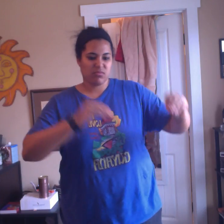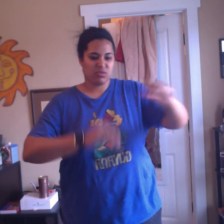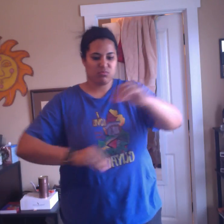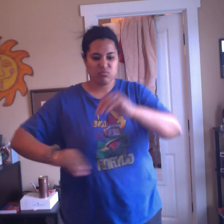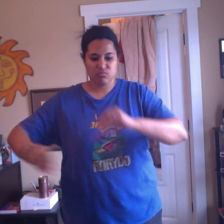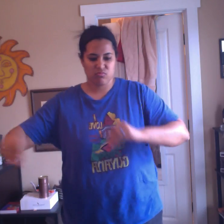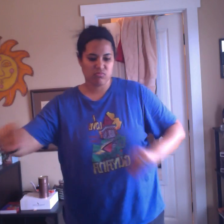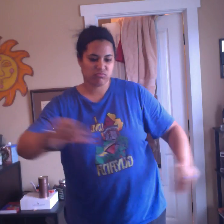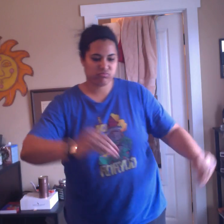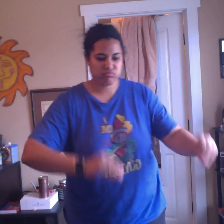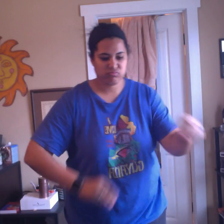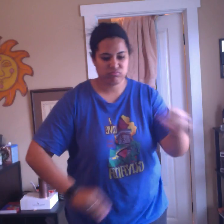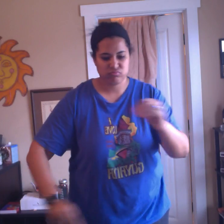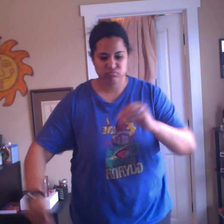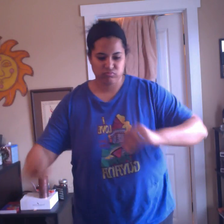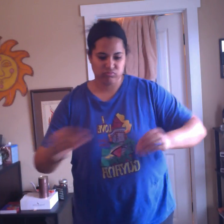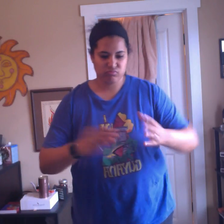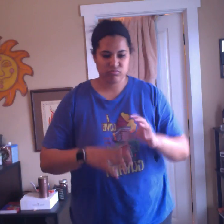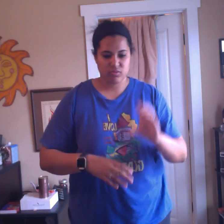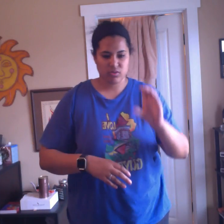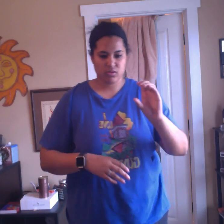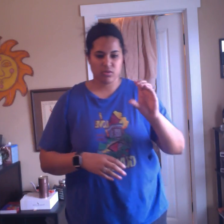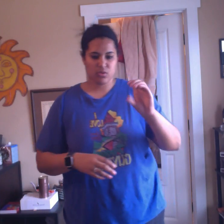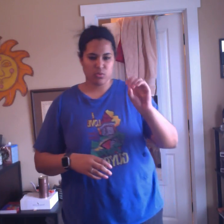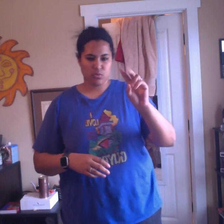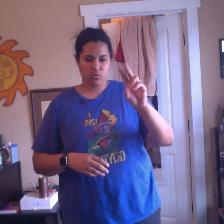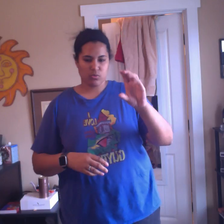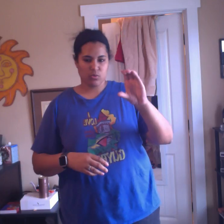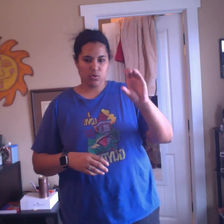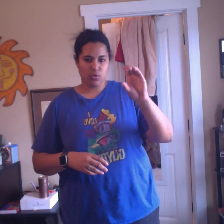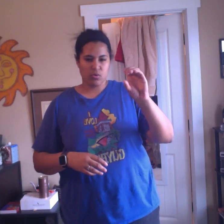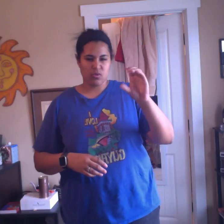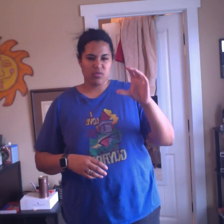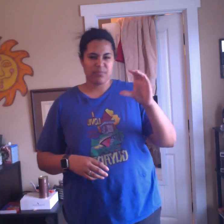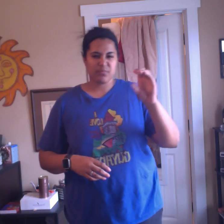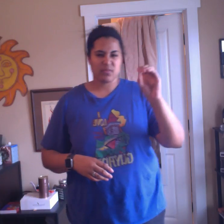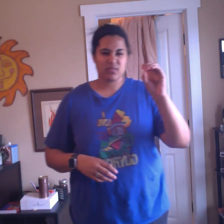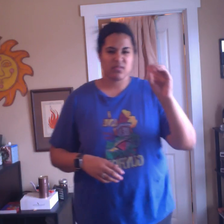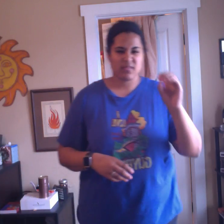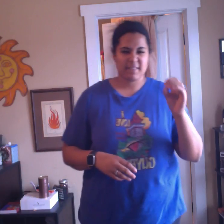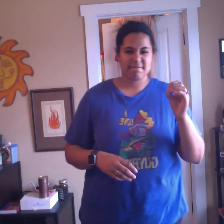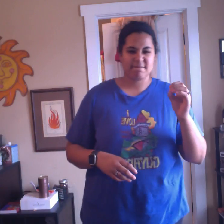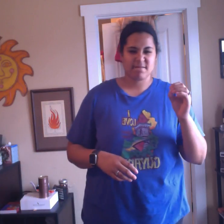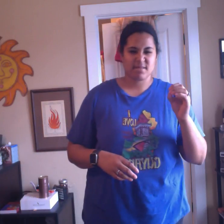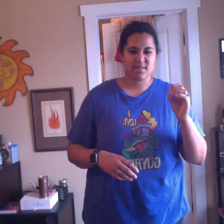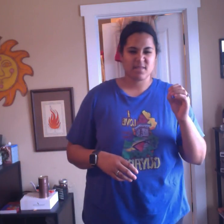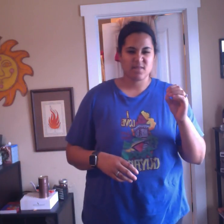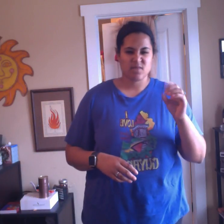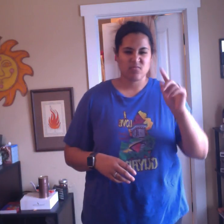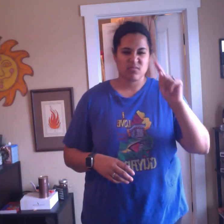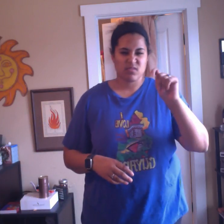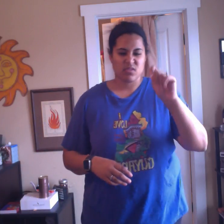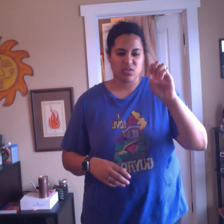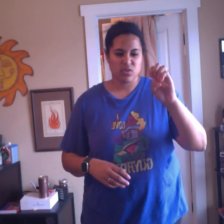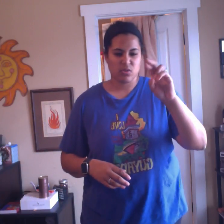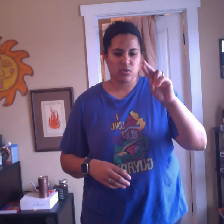underwater current called the ocean conveyor belt. Or if you wanted to sound really smart, you could call it thermohaline circulation.